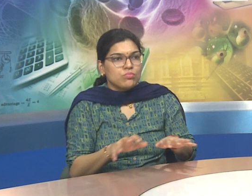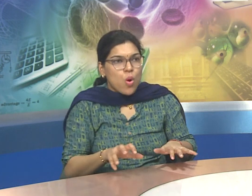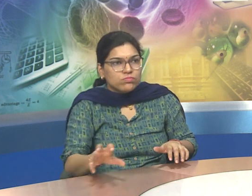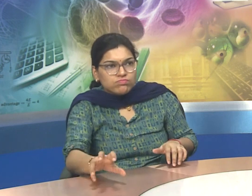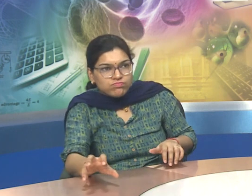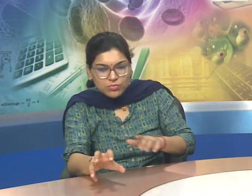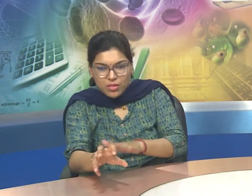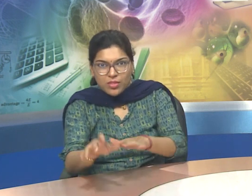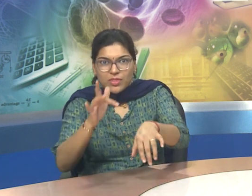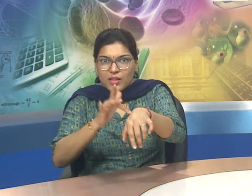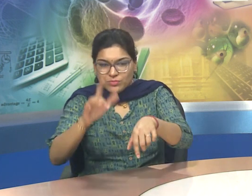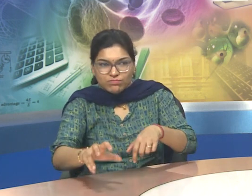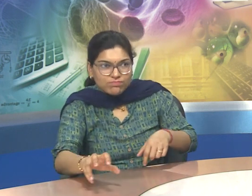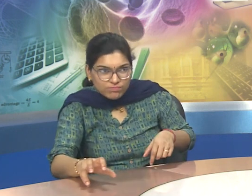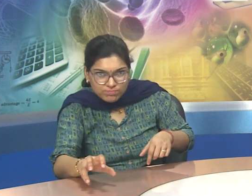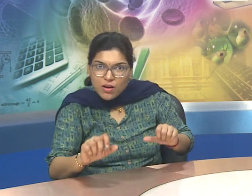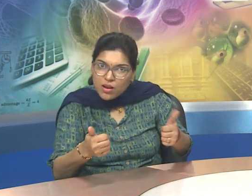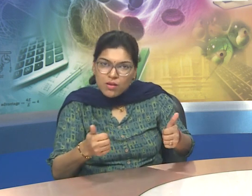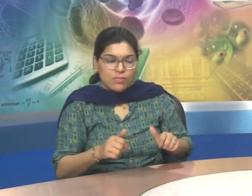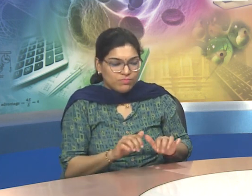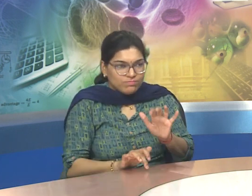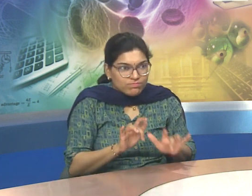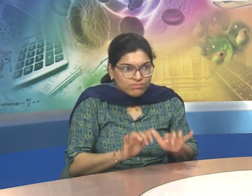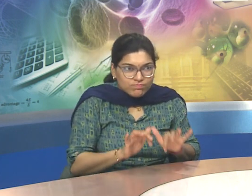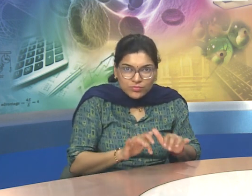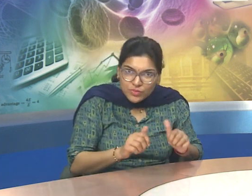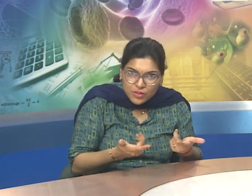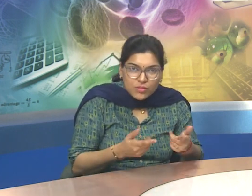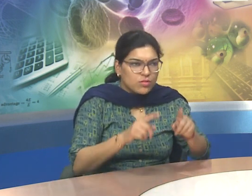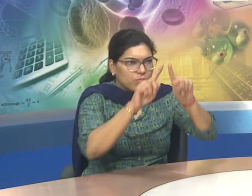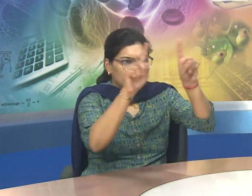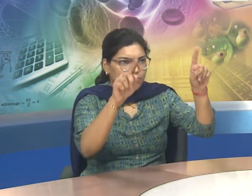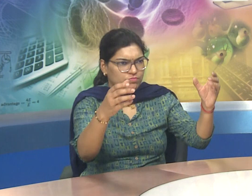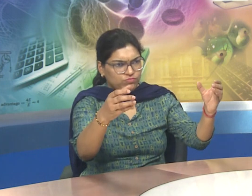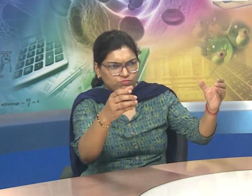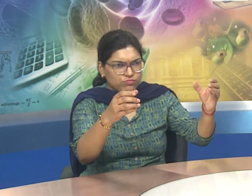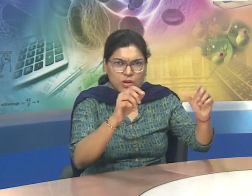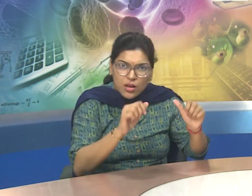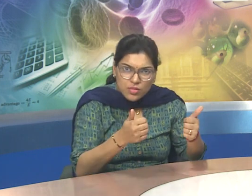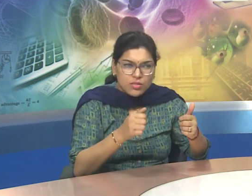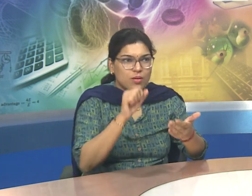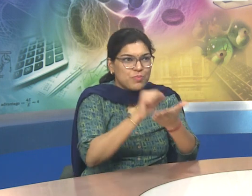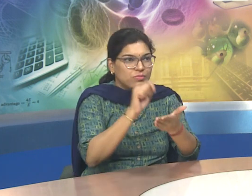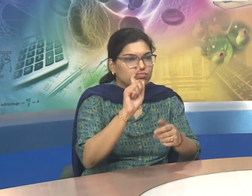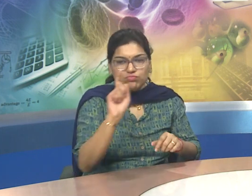We all know that we can touch the mouse. We can also touch the monitor and make